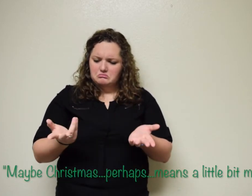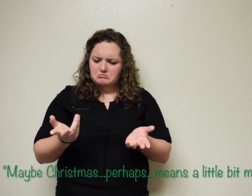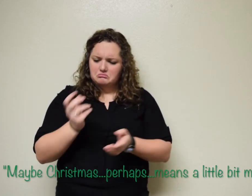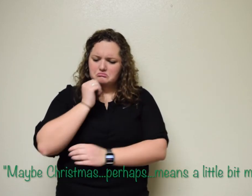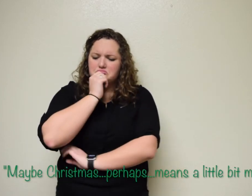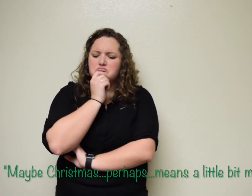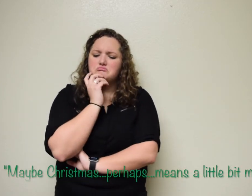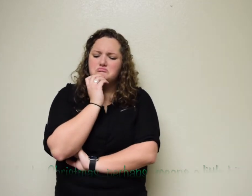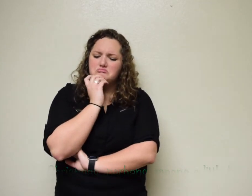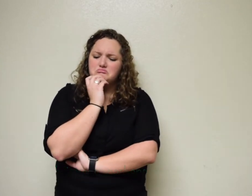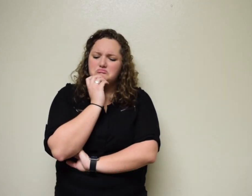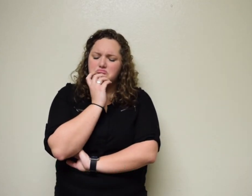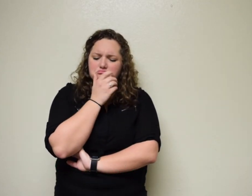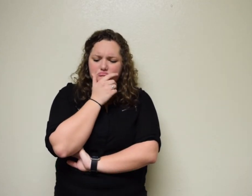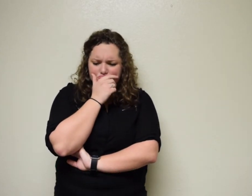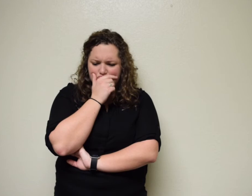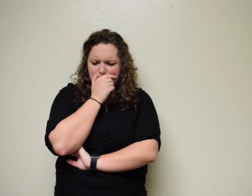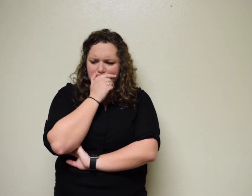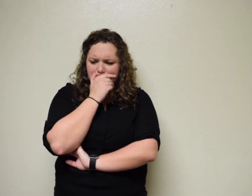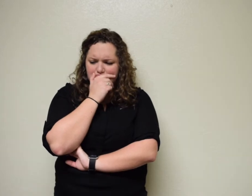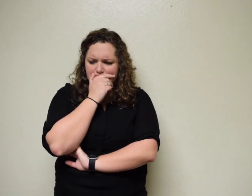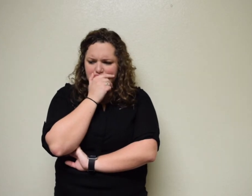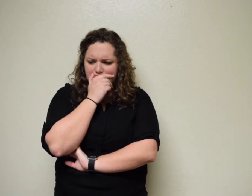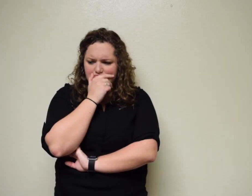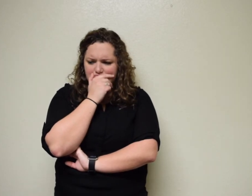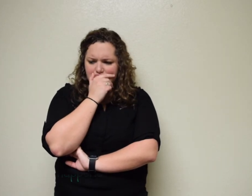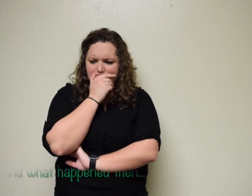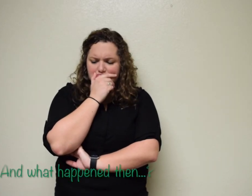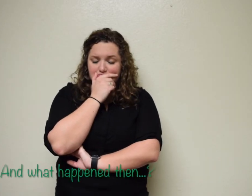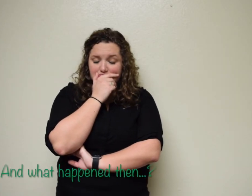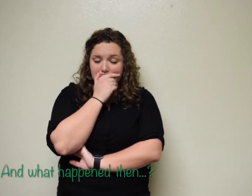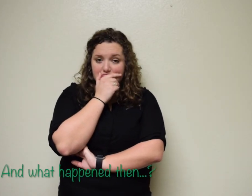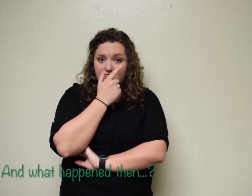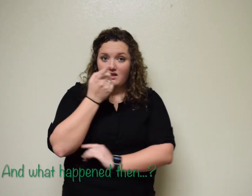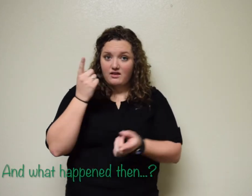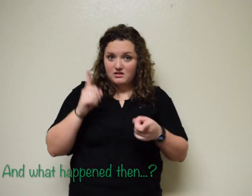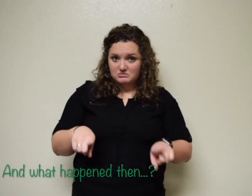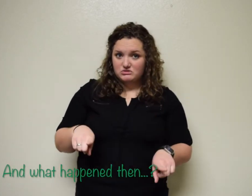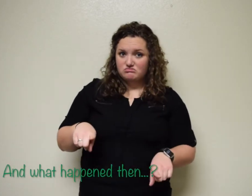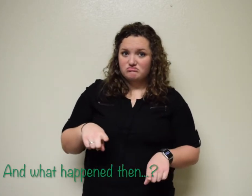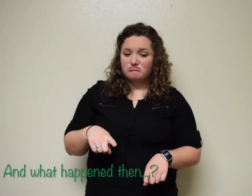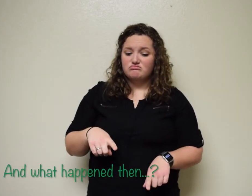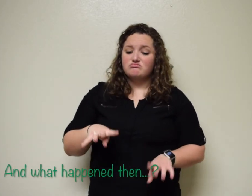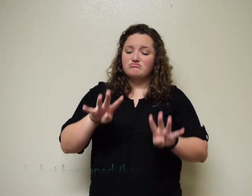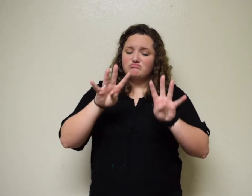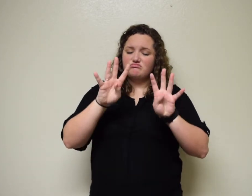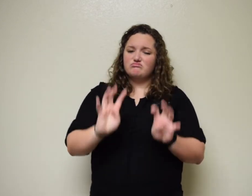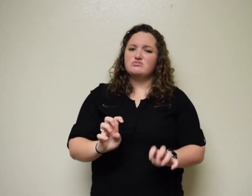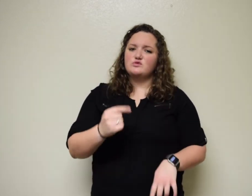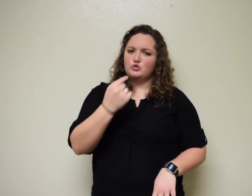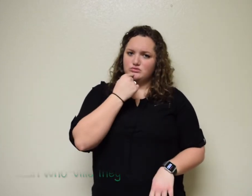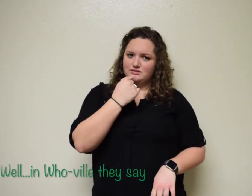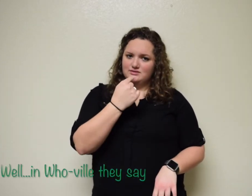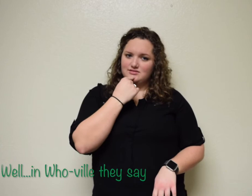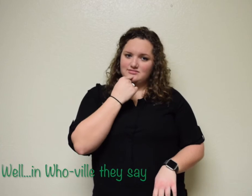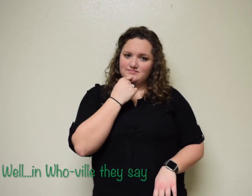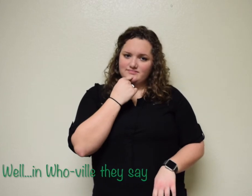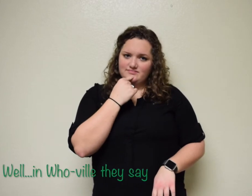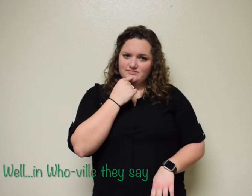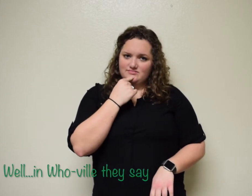more and what happened then well in whoville they say